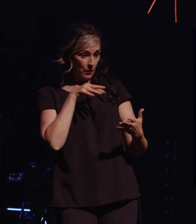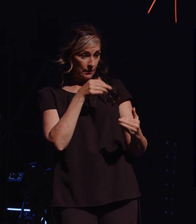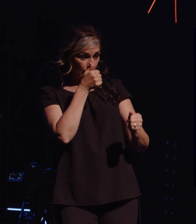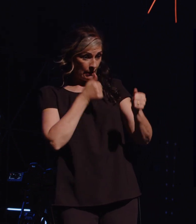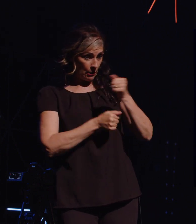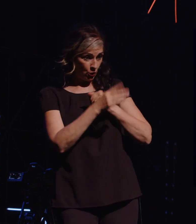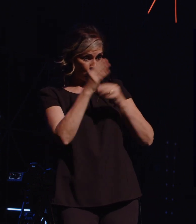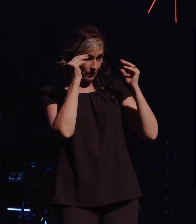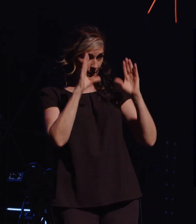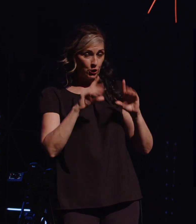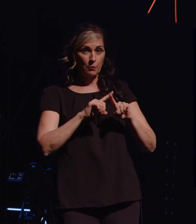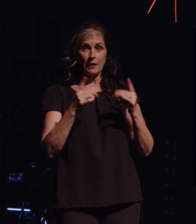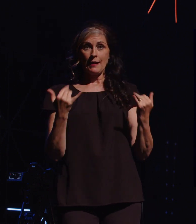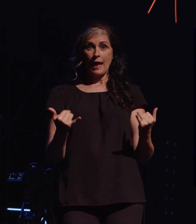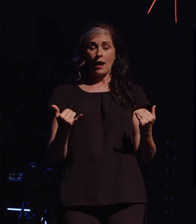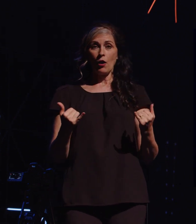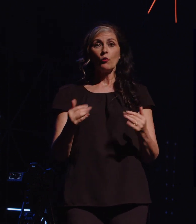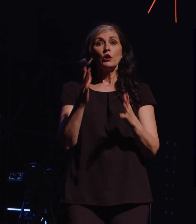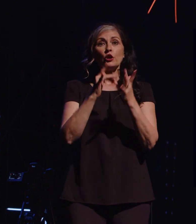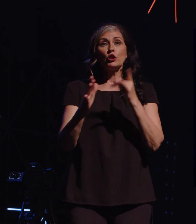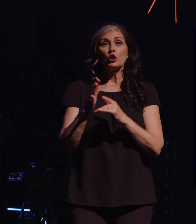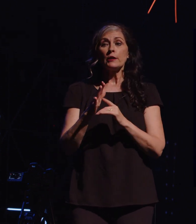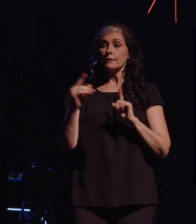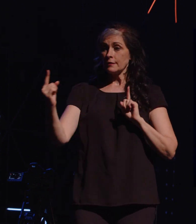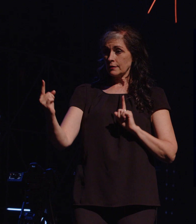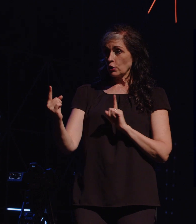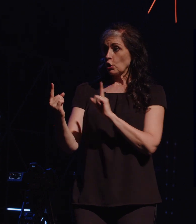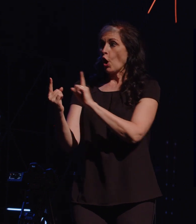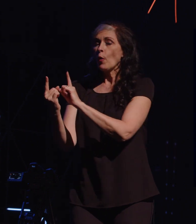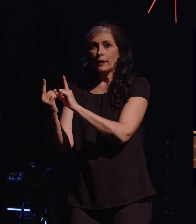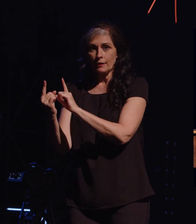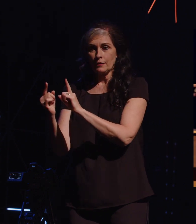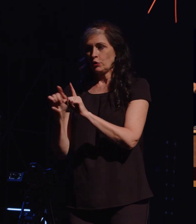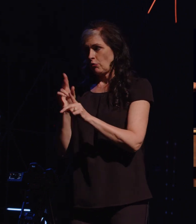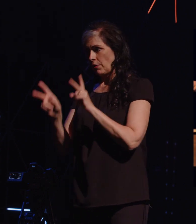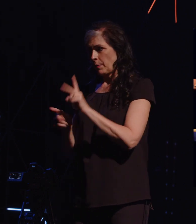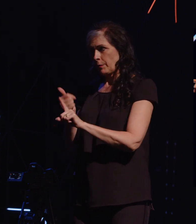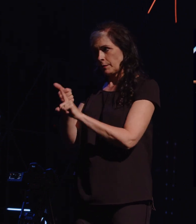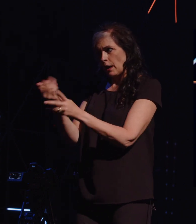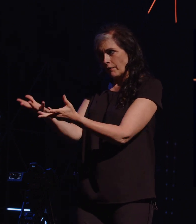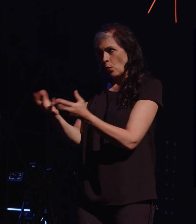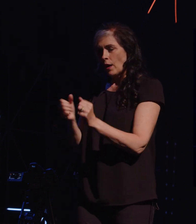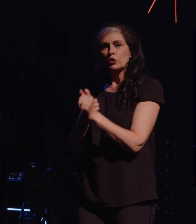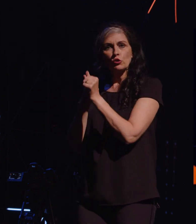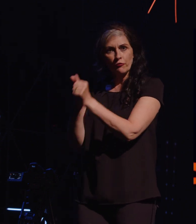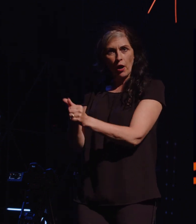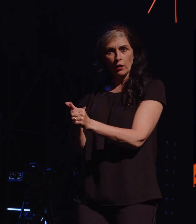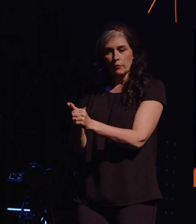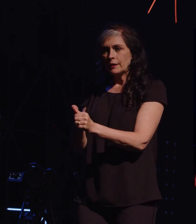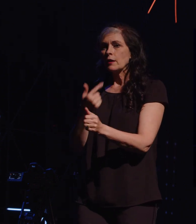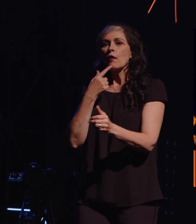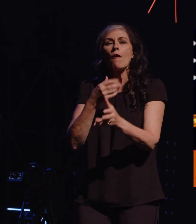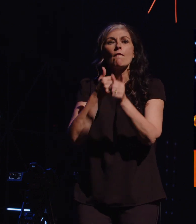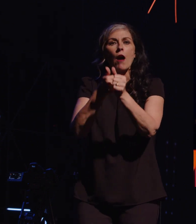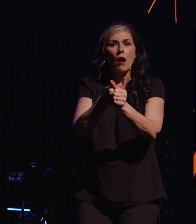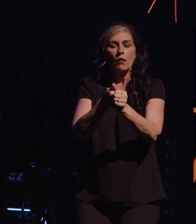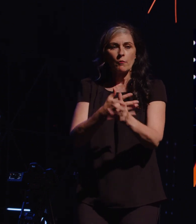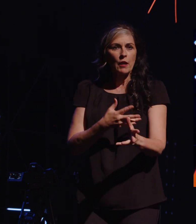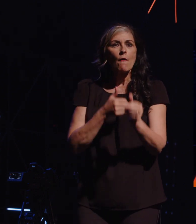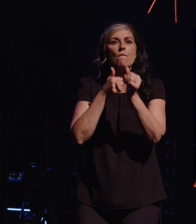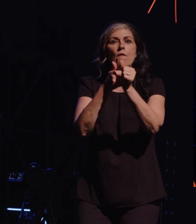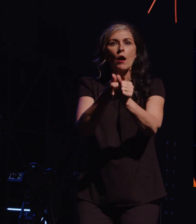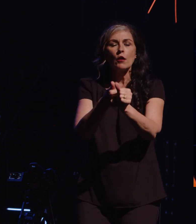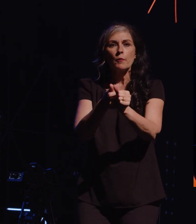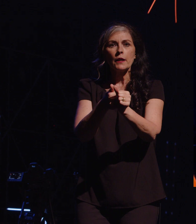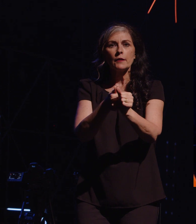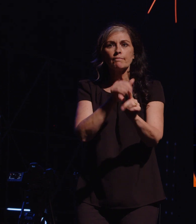teaching. But here you see Jesus going up to the people that he wants. Follow me, follow me, follow